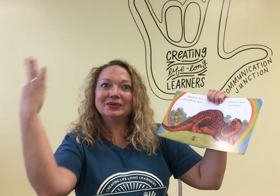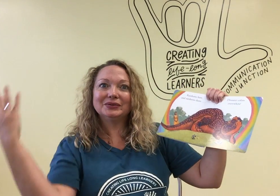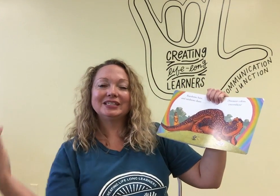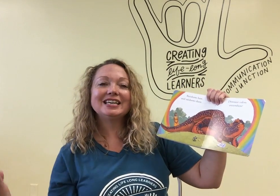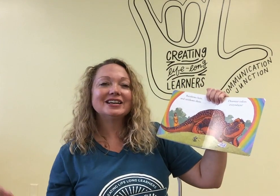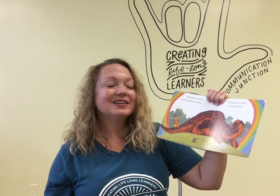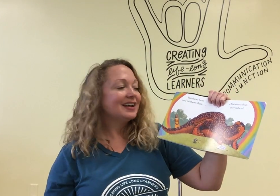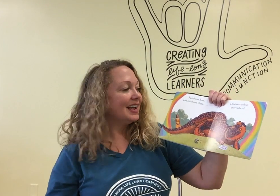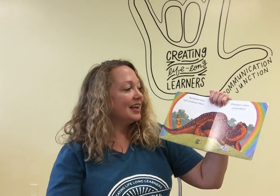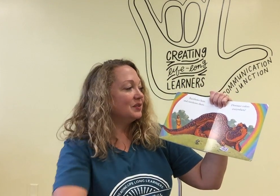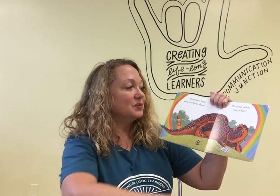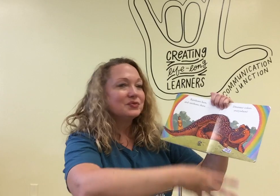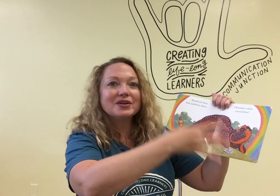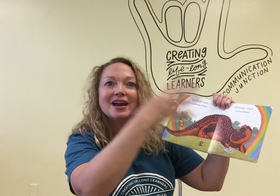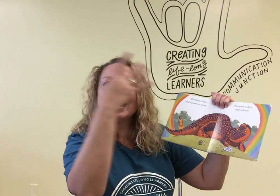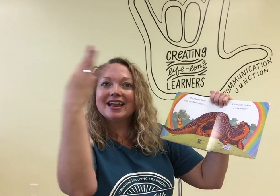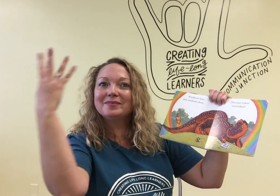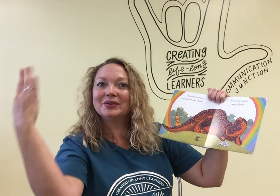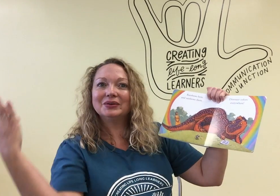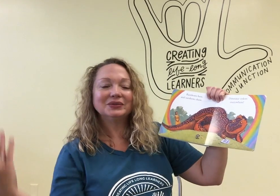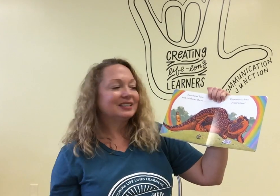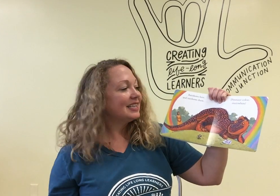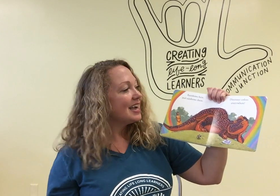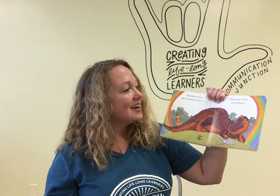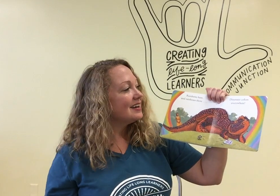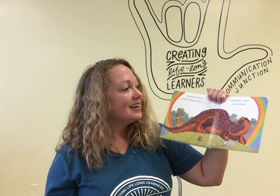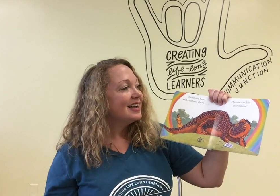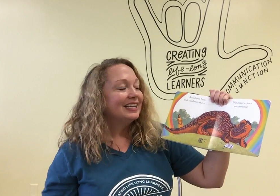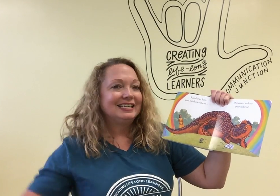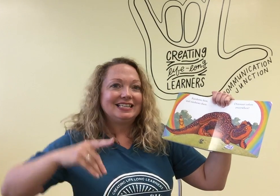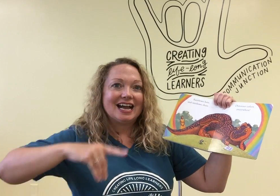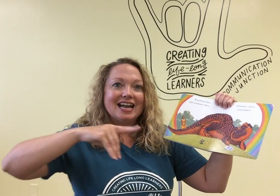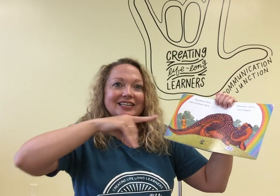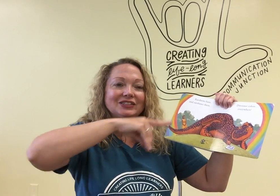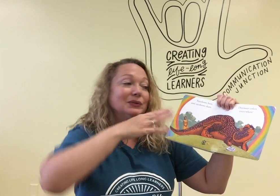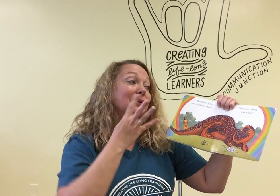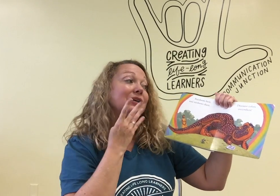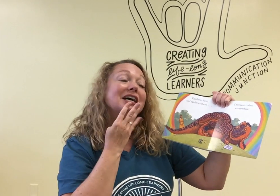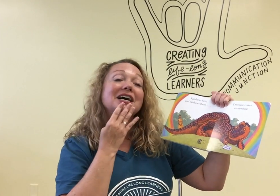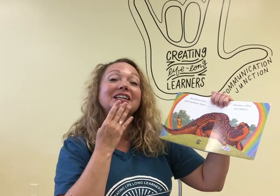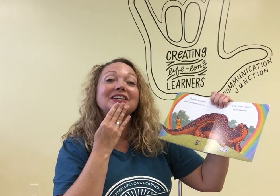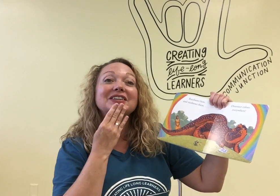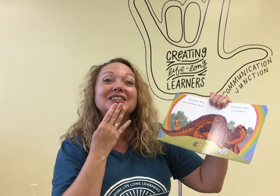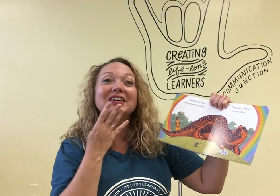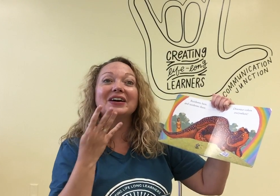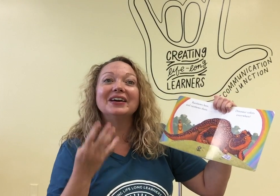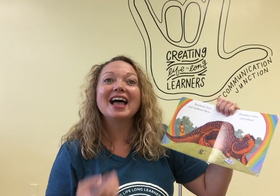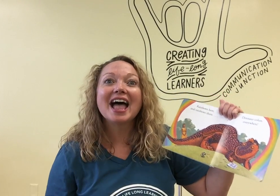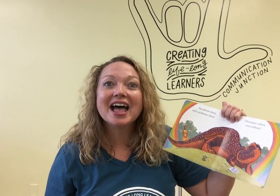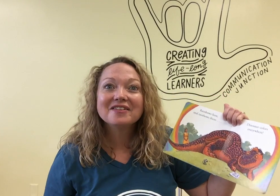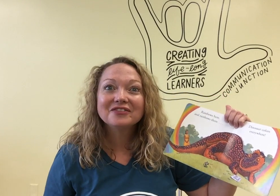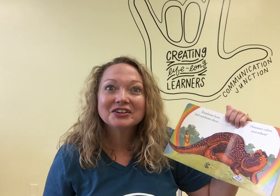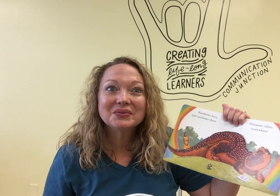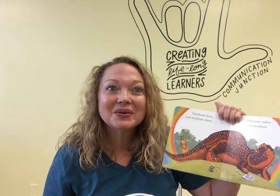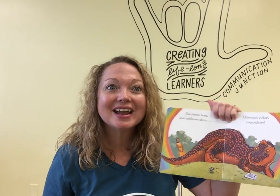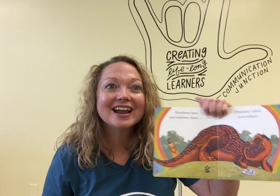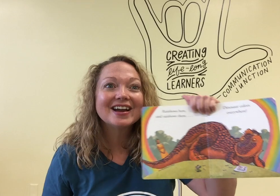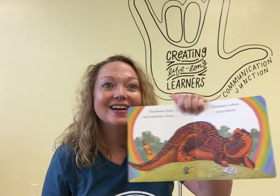Rainbows here and rainbows there. Dinosaur colors are